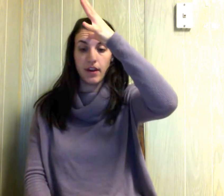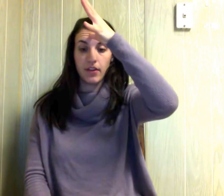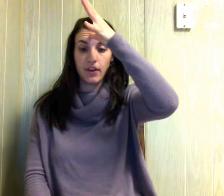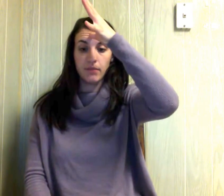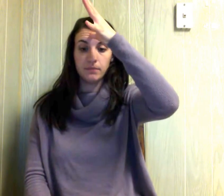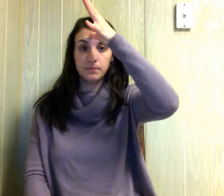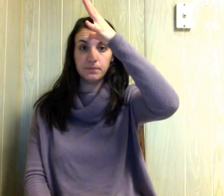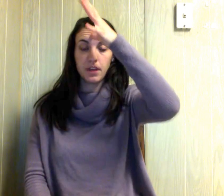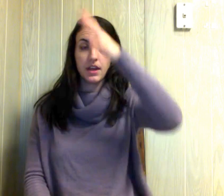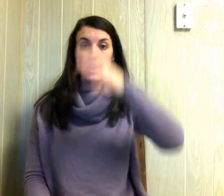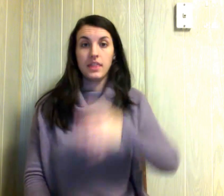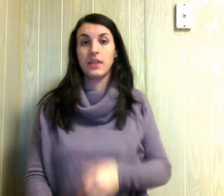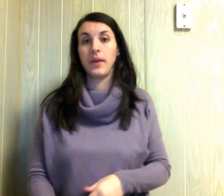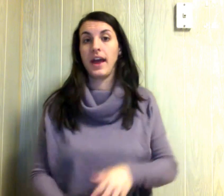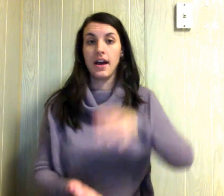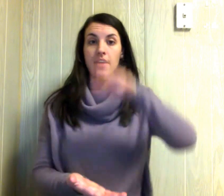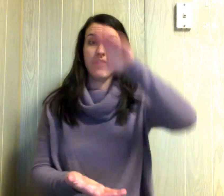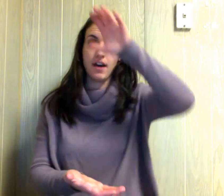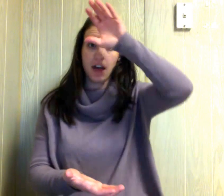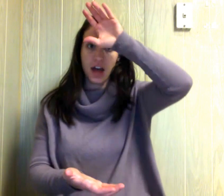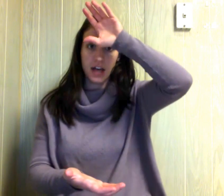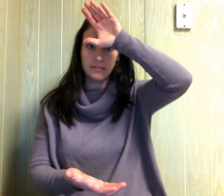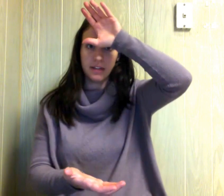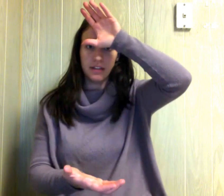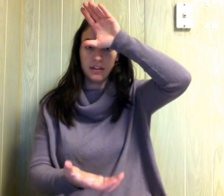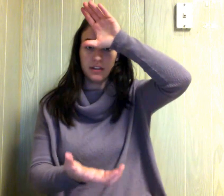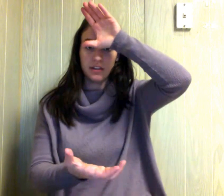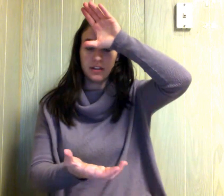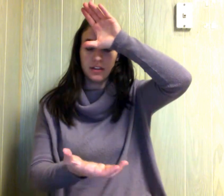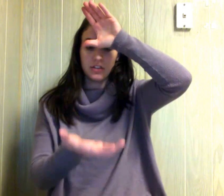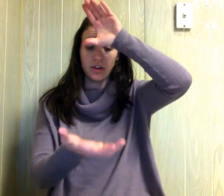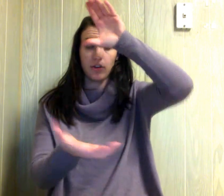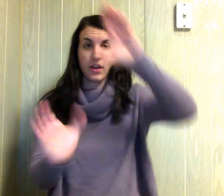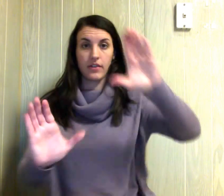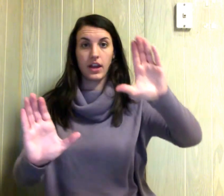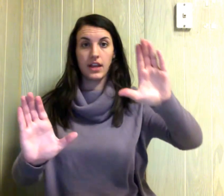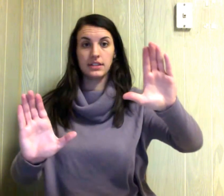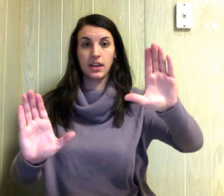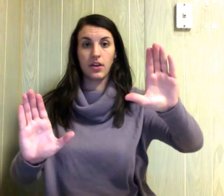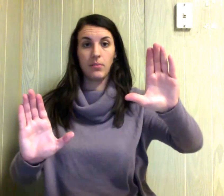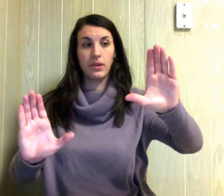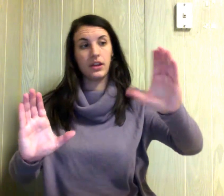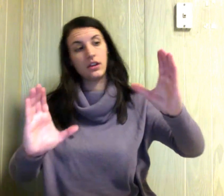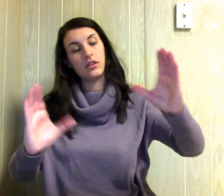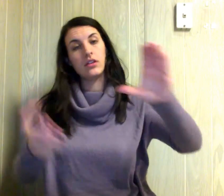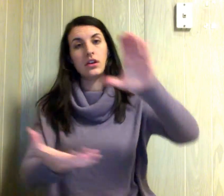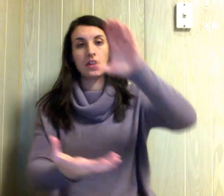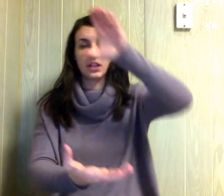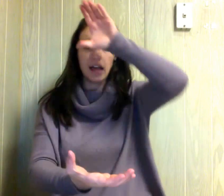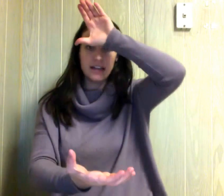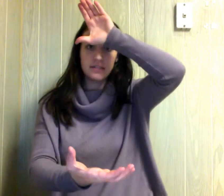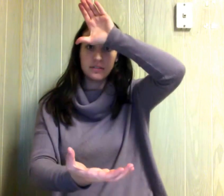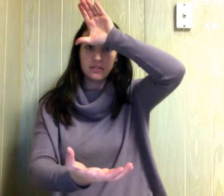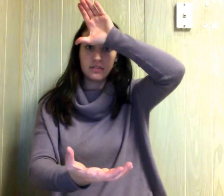father. Then we have husband. So you have your hands like open, clasps.